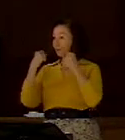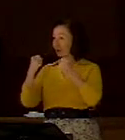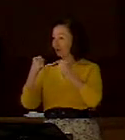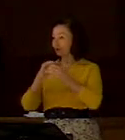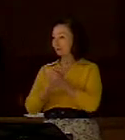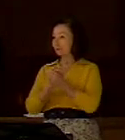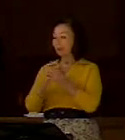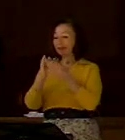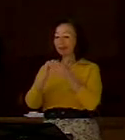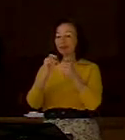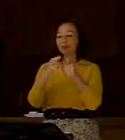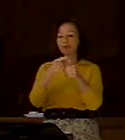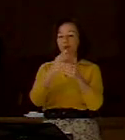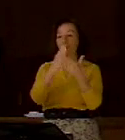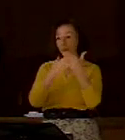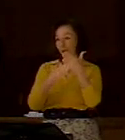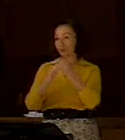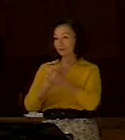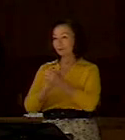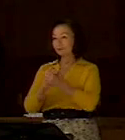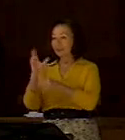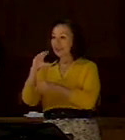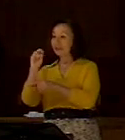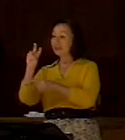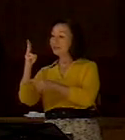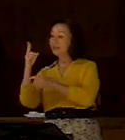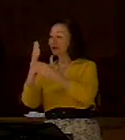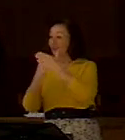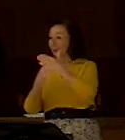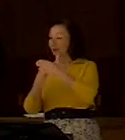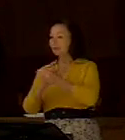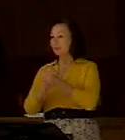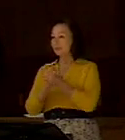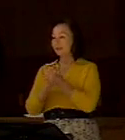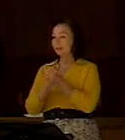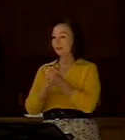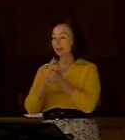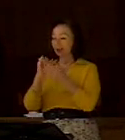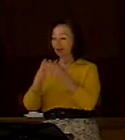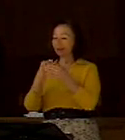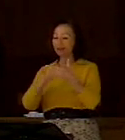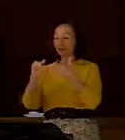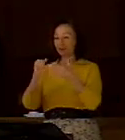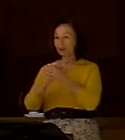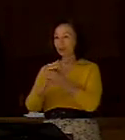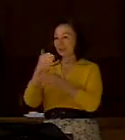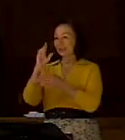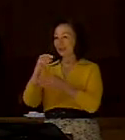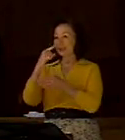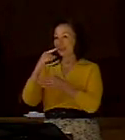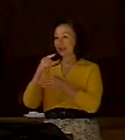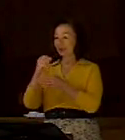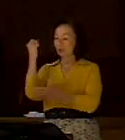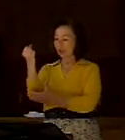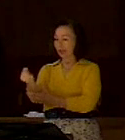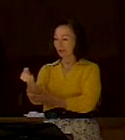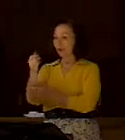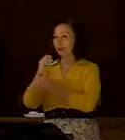That's the first part. In the second part of that verse, God says to